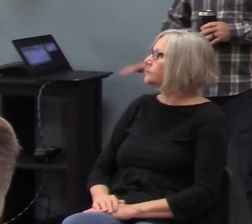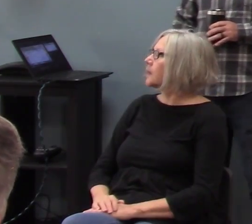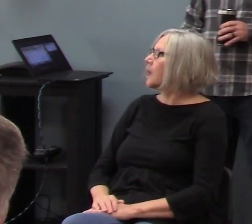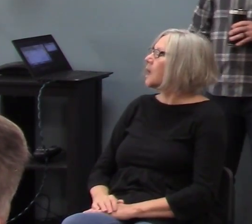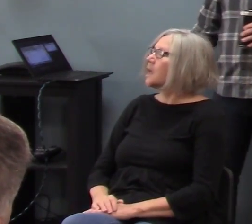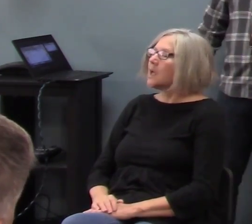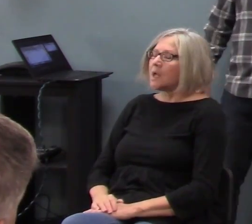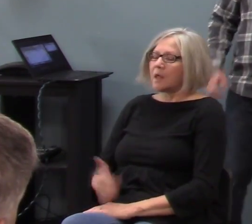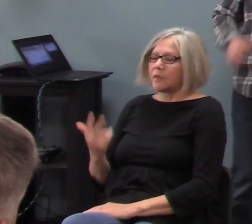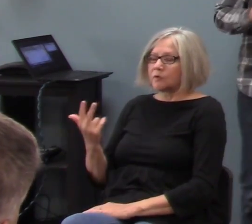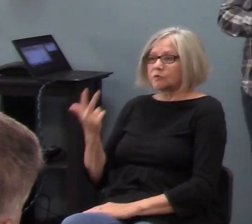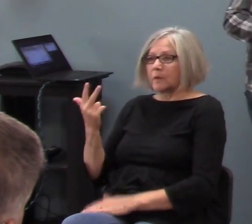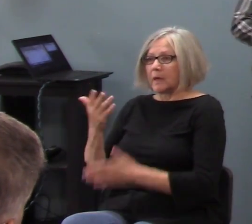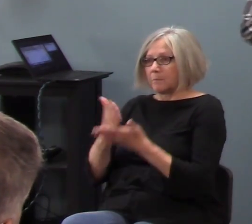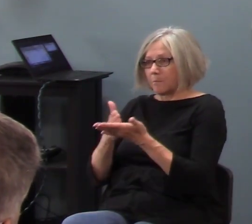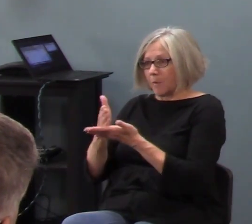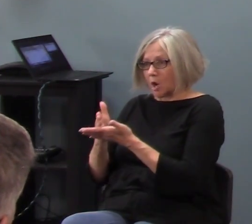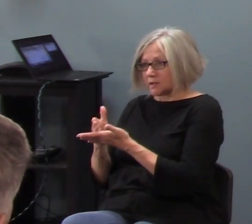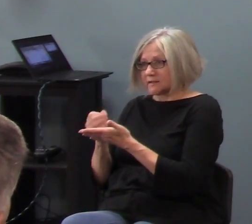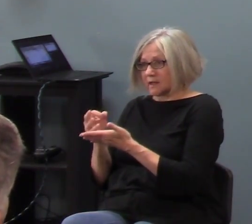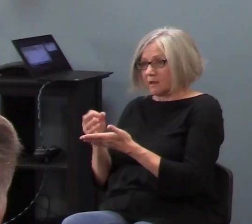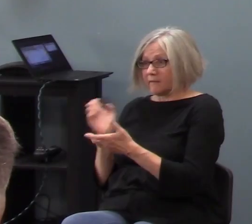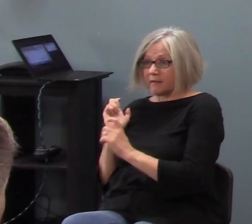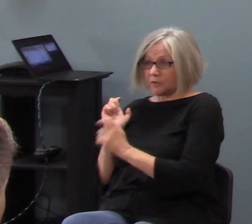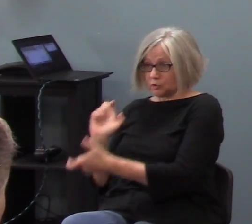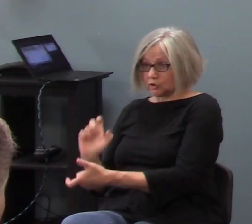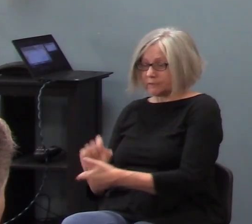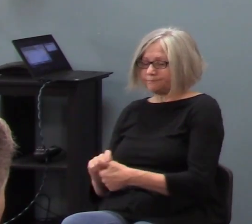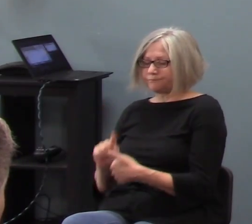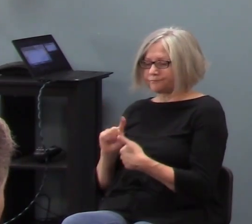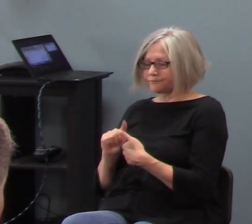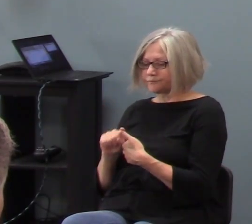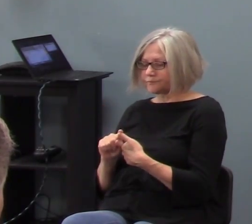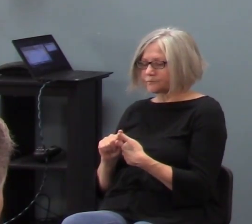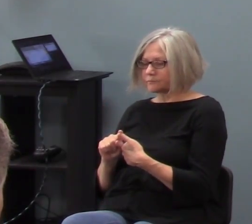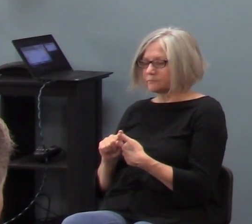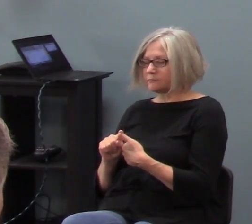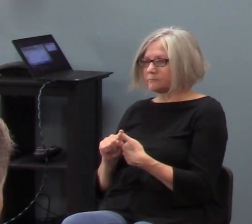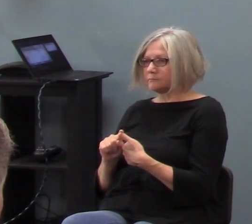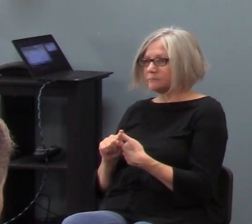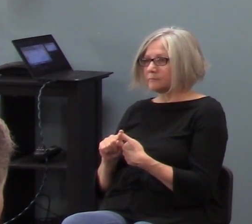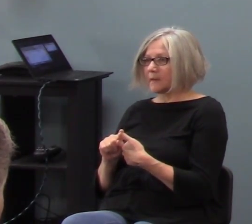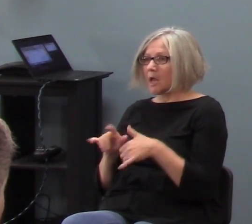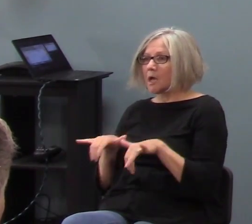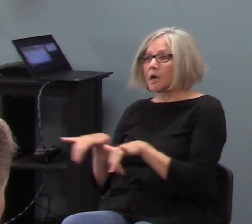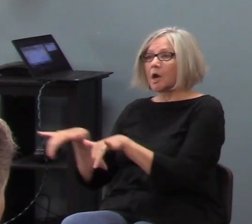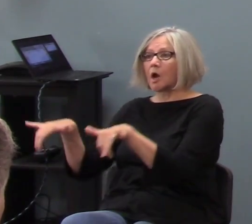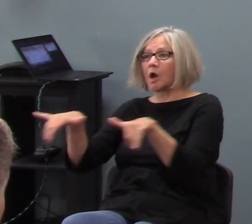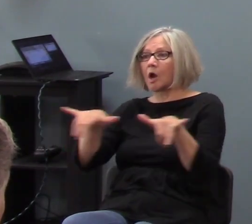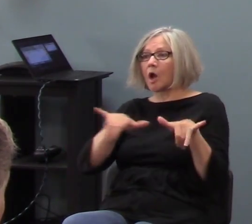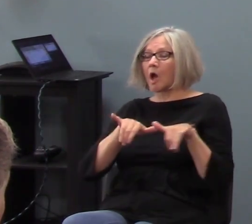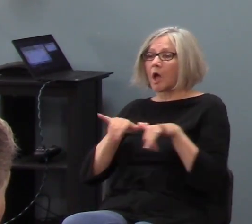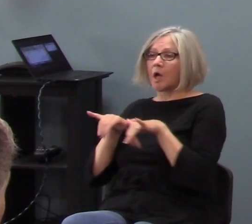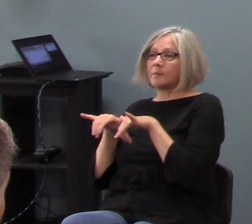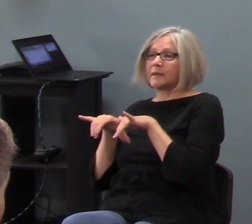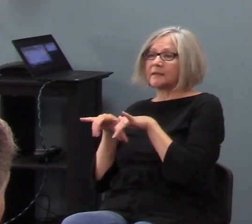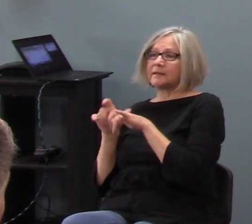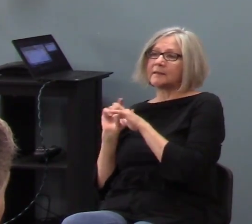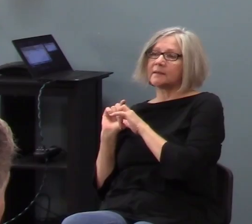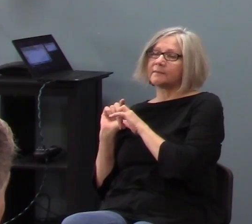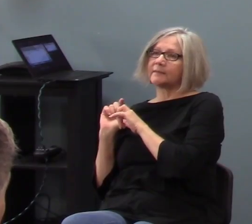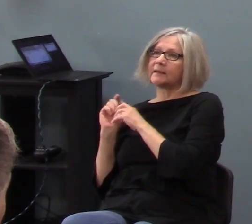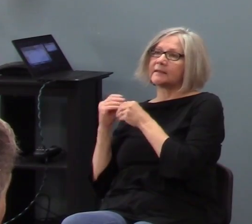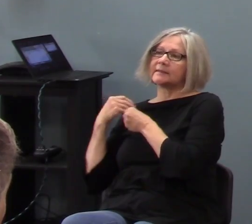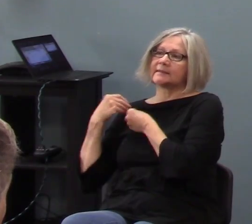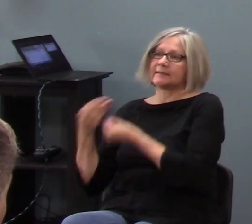Okay, so there's 3 parts of evolution. And the first one is this idea of common descent, that all species